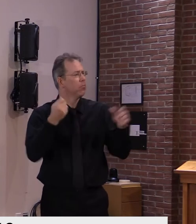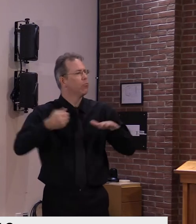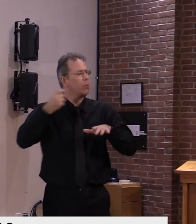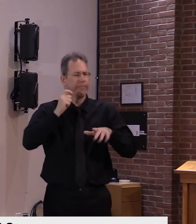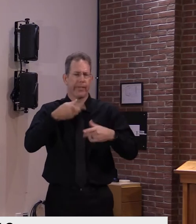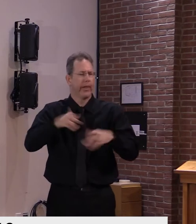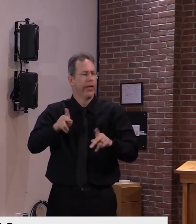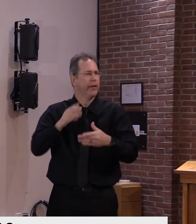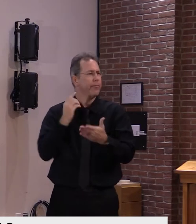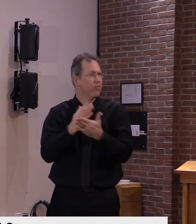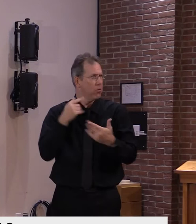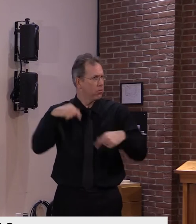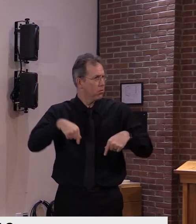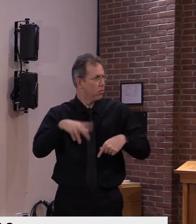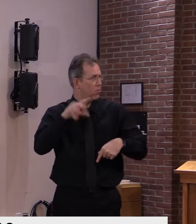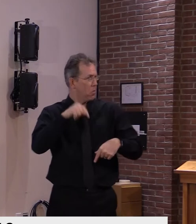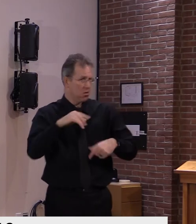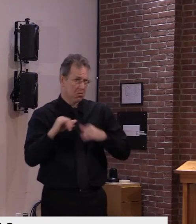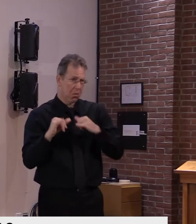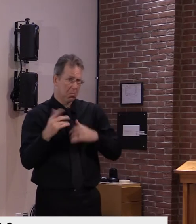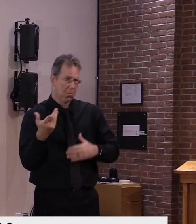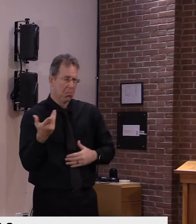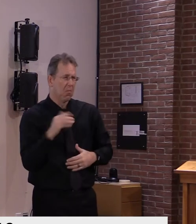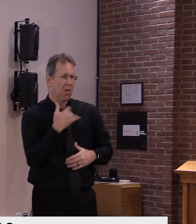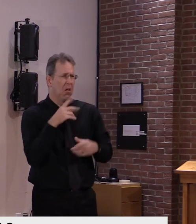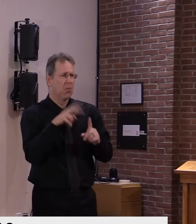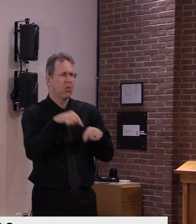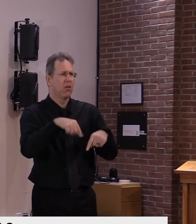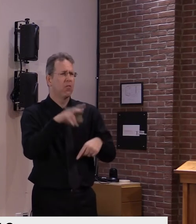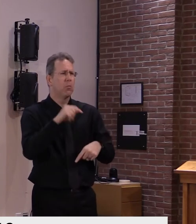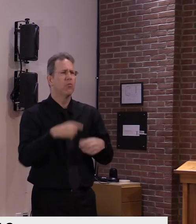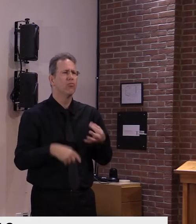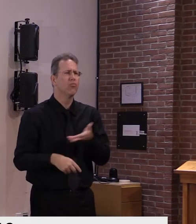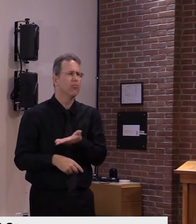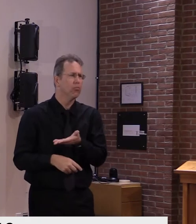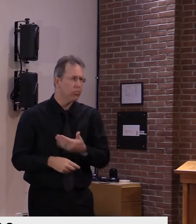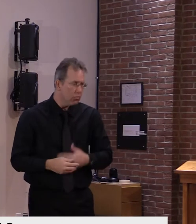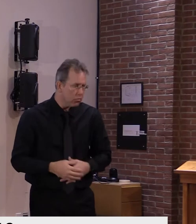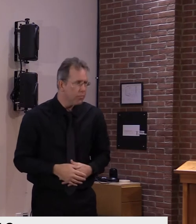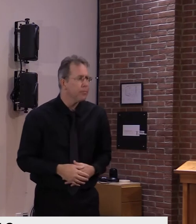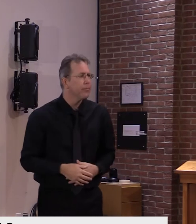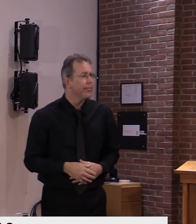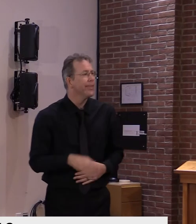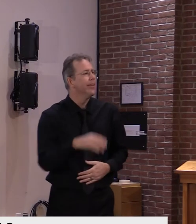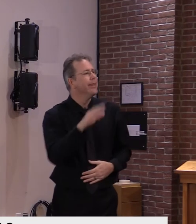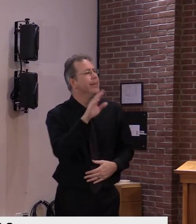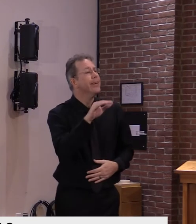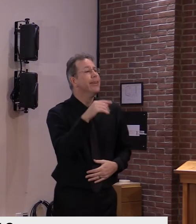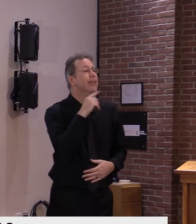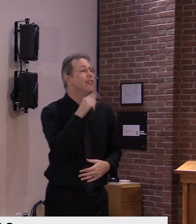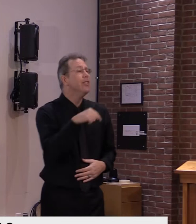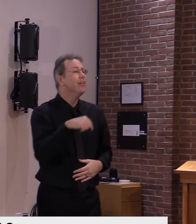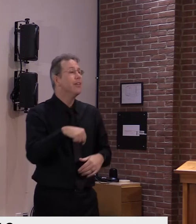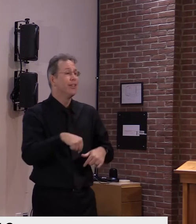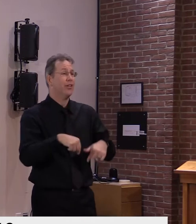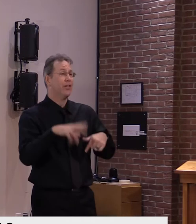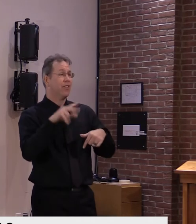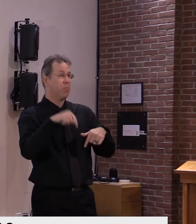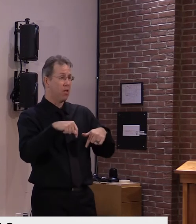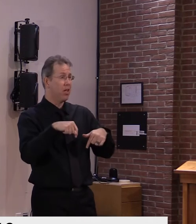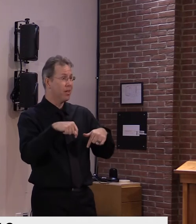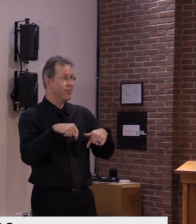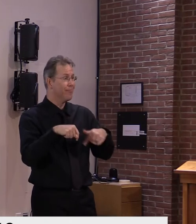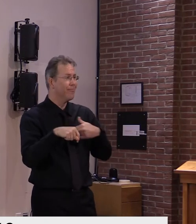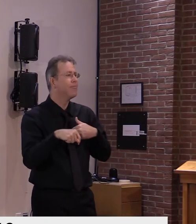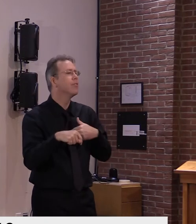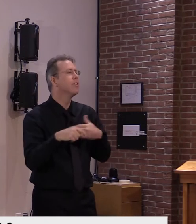here in Vermont is the correct path, that we haven't done what New York has done, and that we have restricted based on occupancy